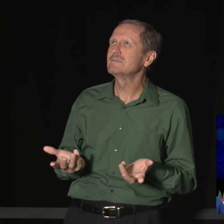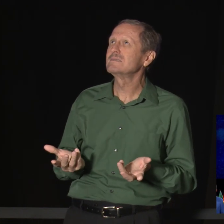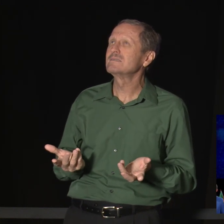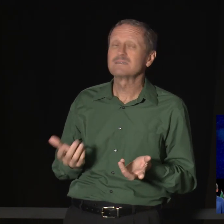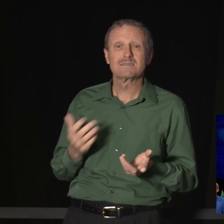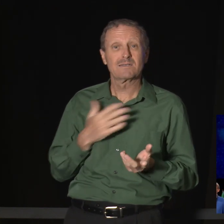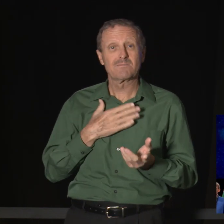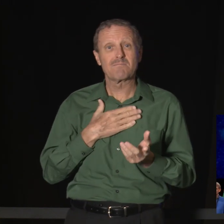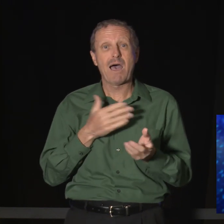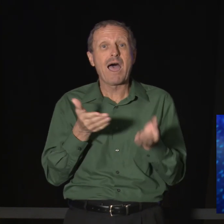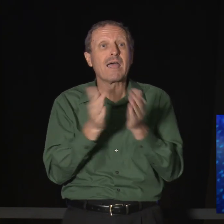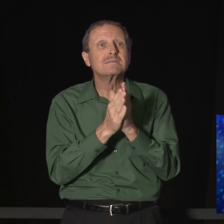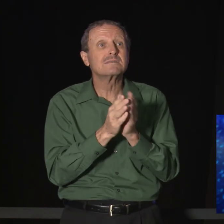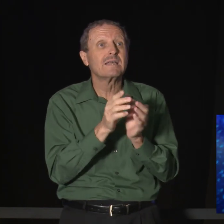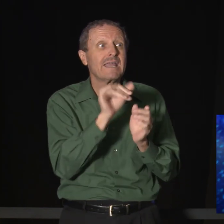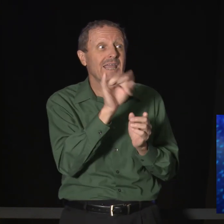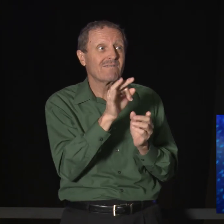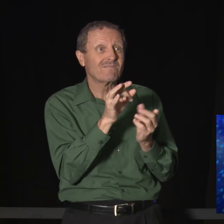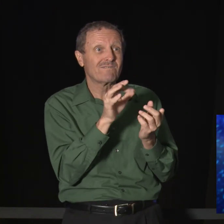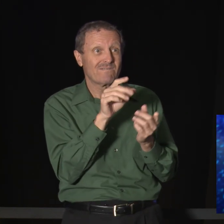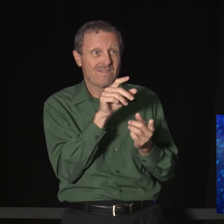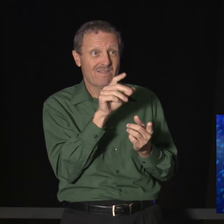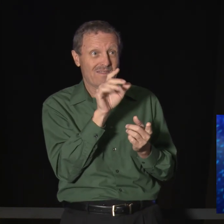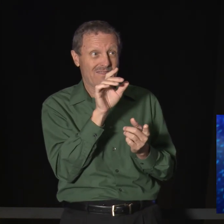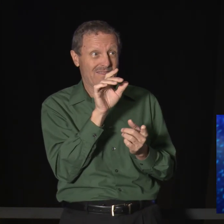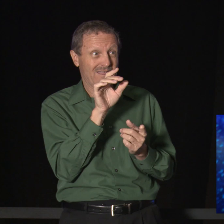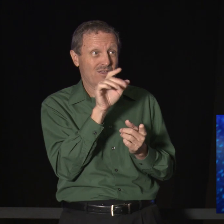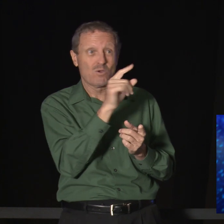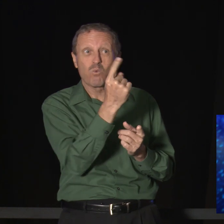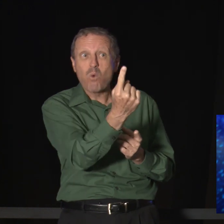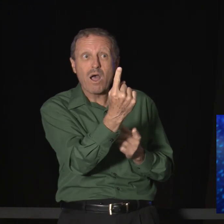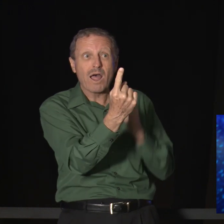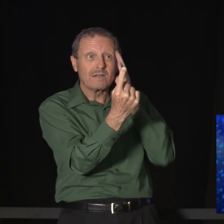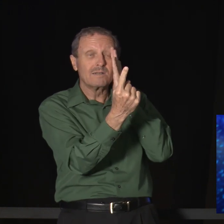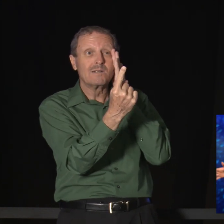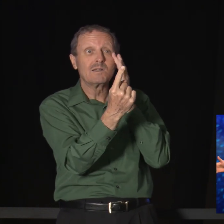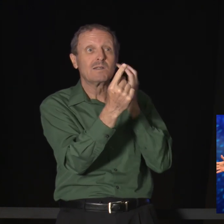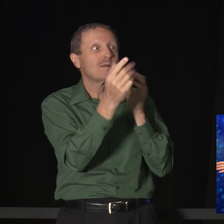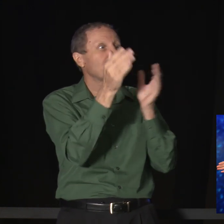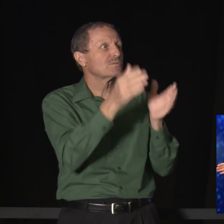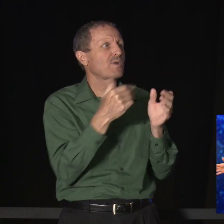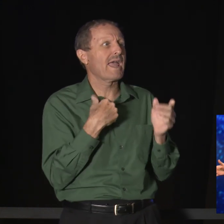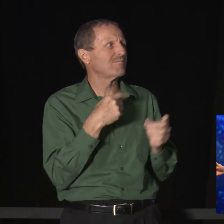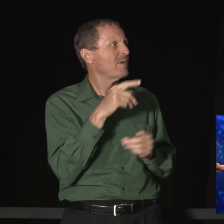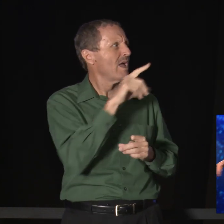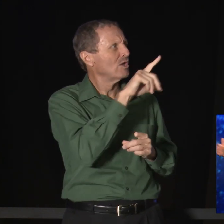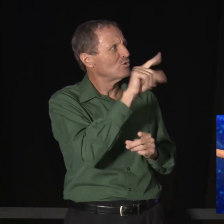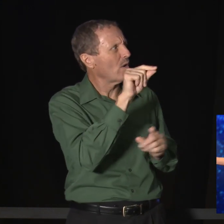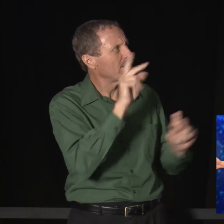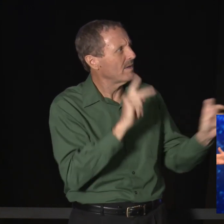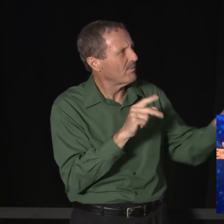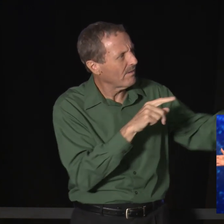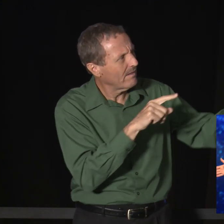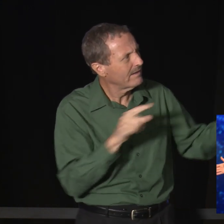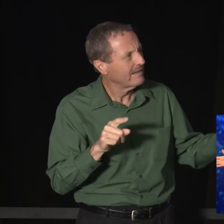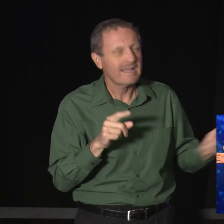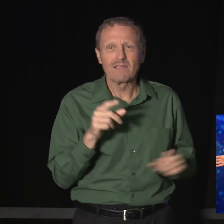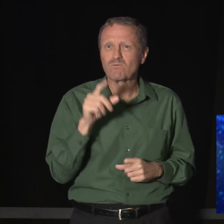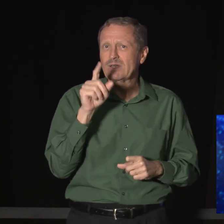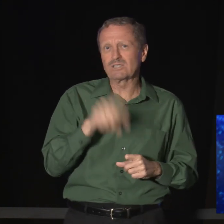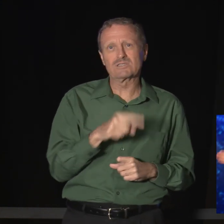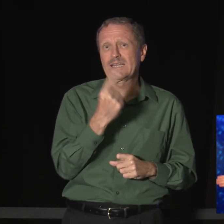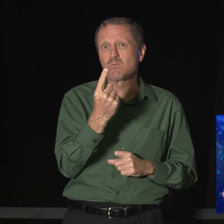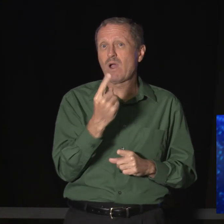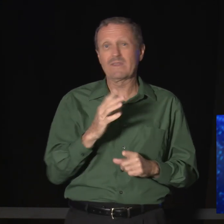you is that you would, if you fit, if one of you here today, and we've got about 20 of us up here, we don't, if we only need one